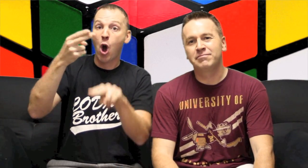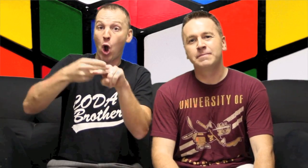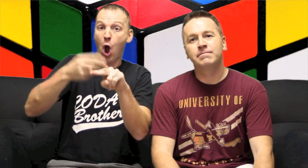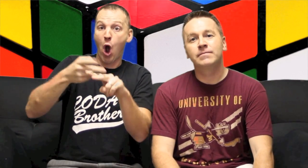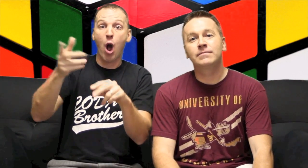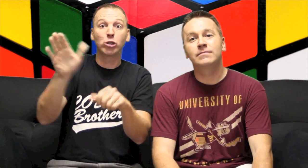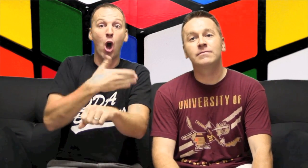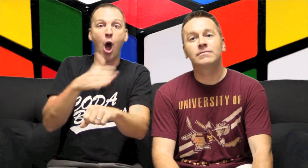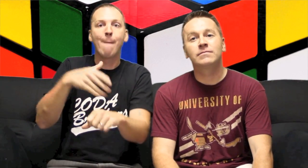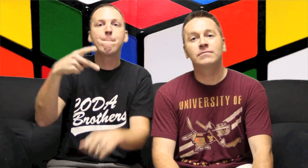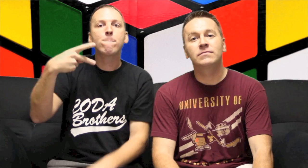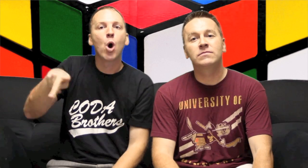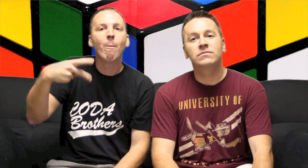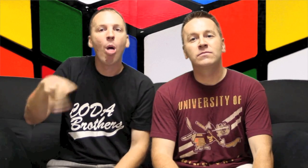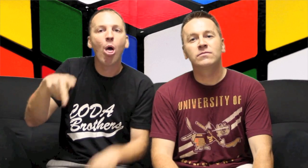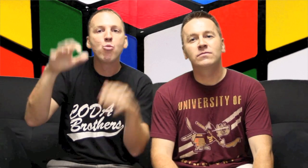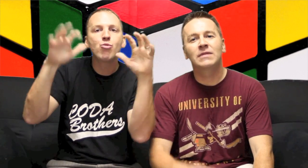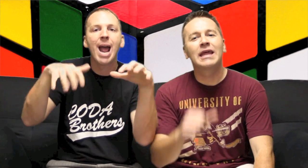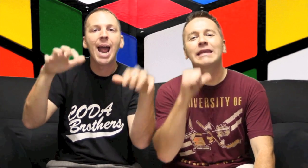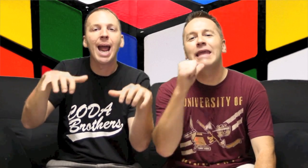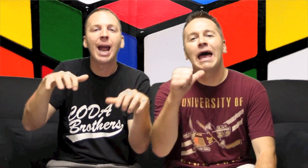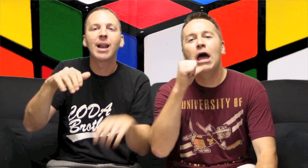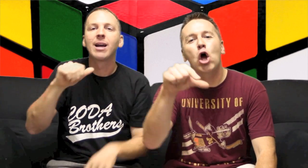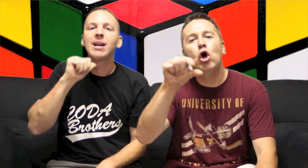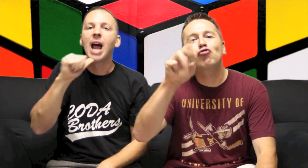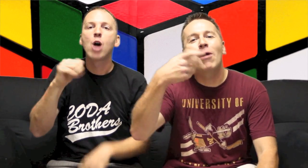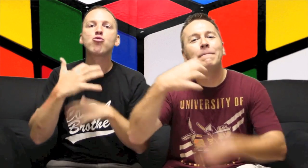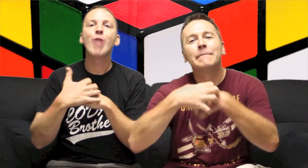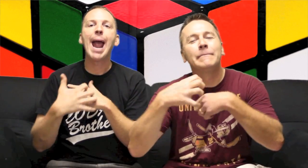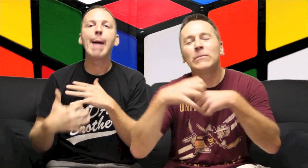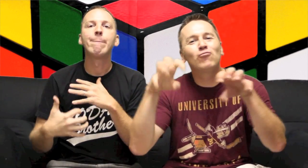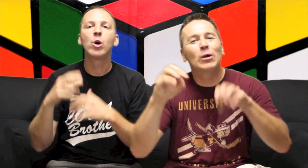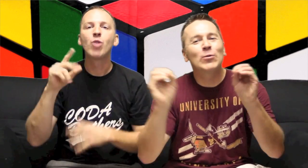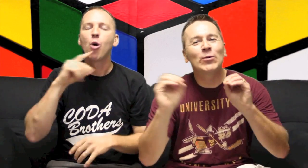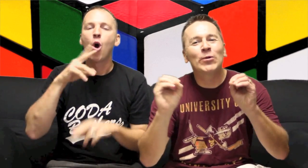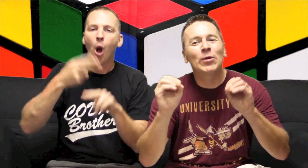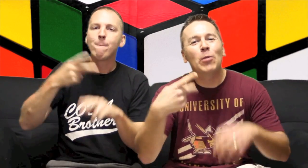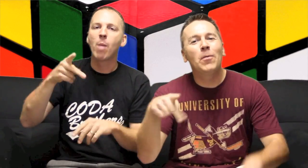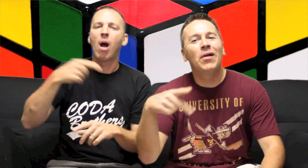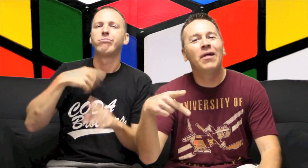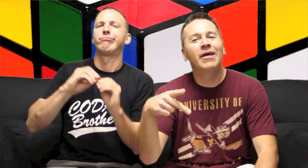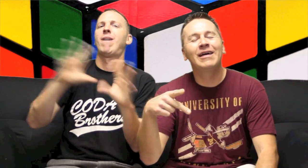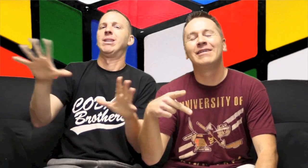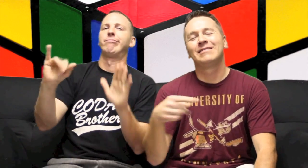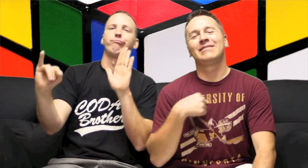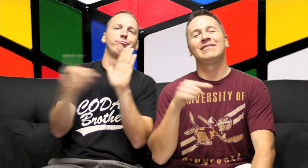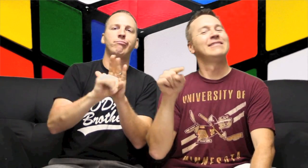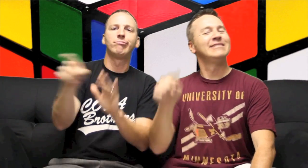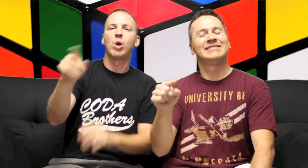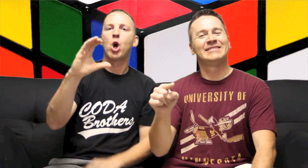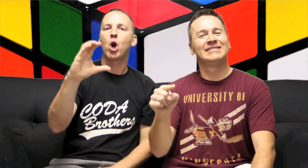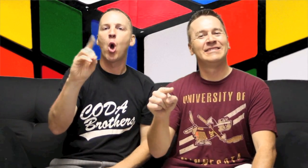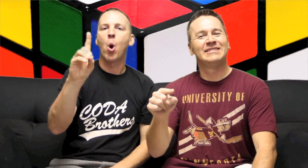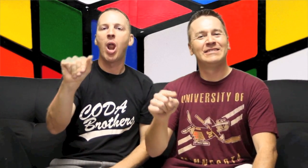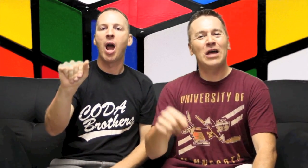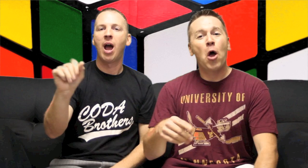because he called his song and album Purple Rain. Not Grape Rain. It wasn't Grape Rain. Purple It was Rain. Purple Rain. So obviously this guy, he's a CODA.